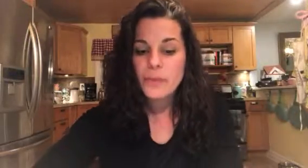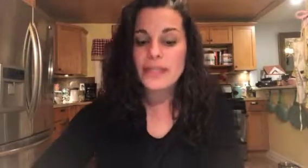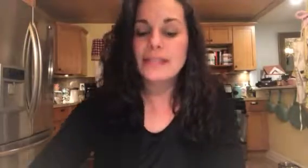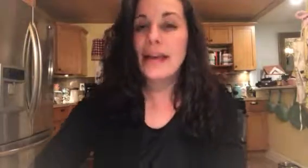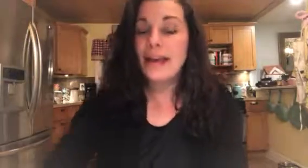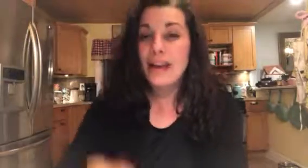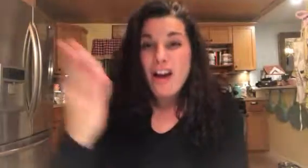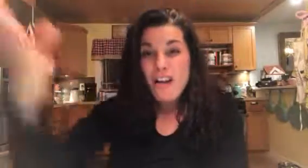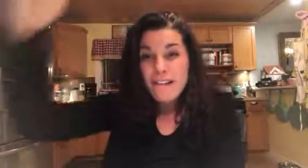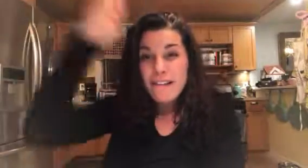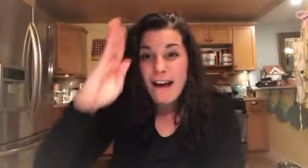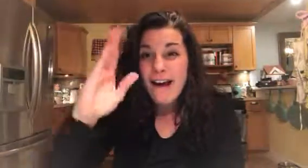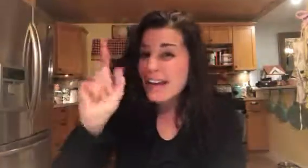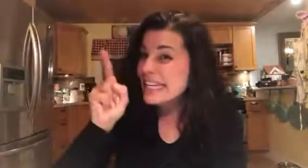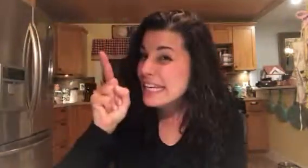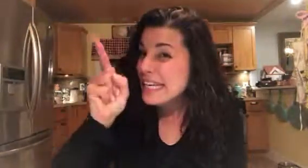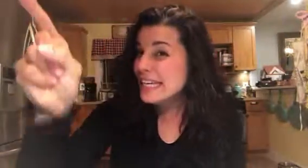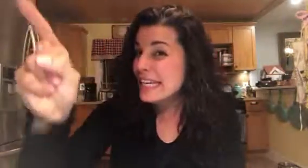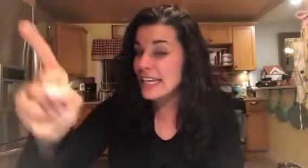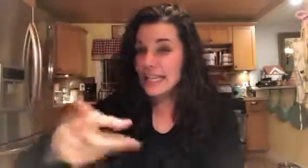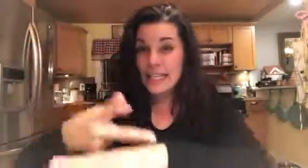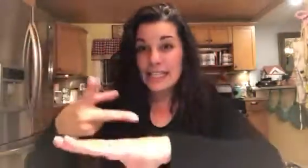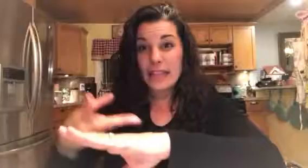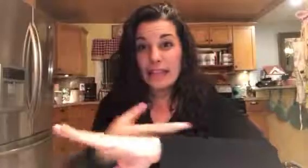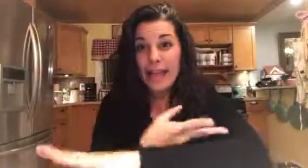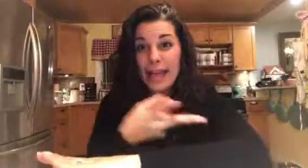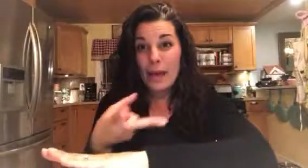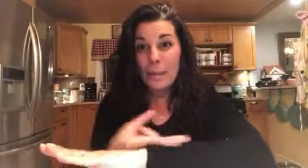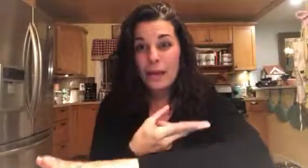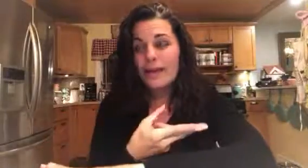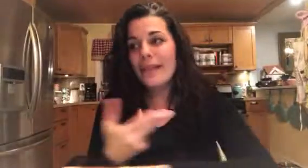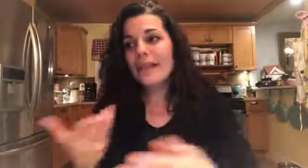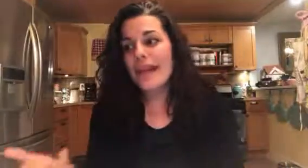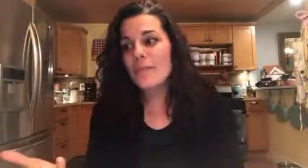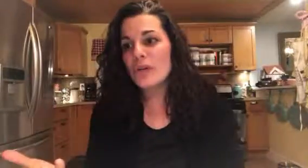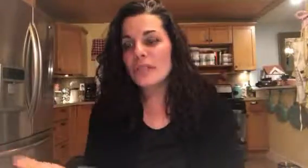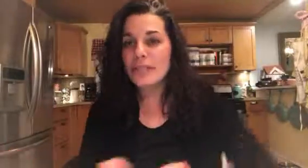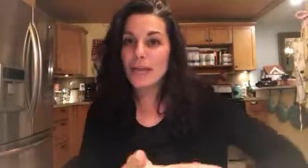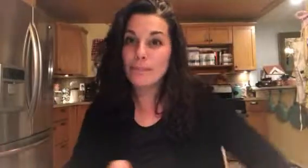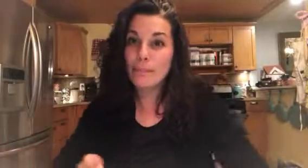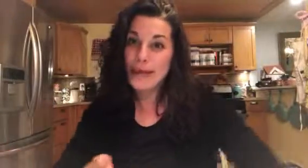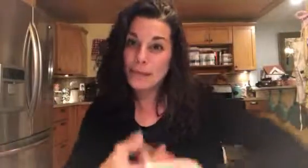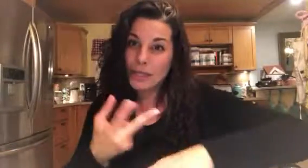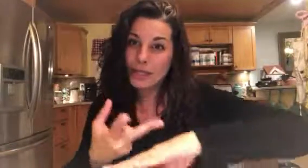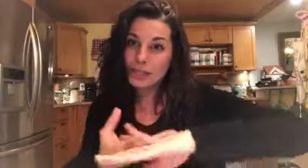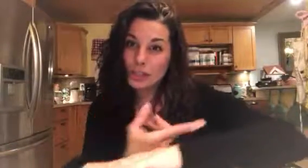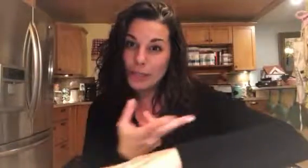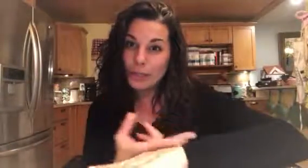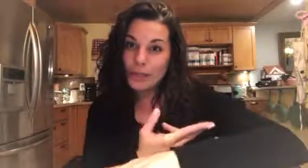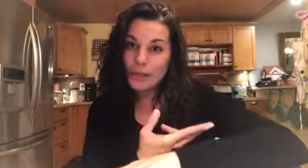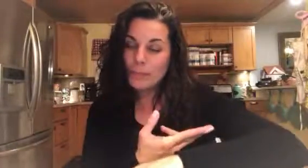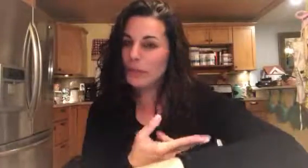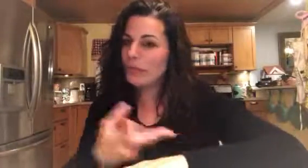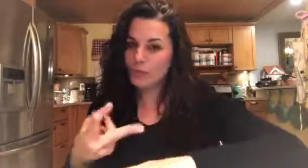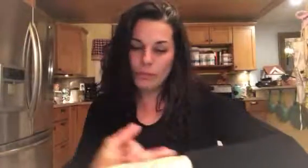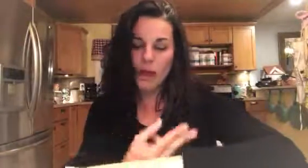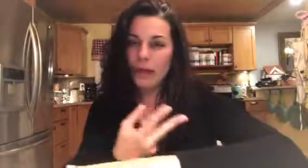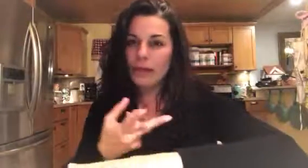going to say, God, he is a lamb. Now the lamb, you can sign baby sheep, but a lot of